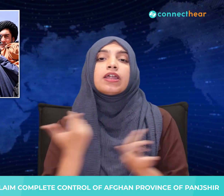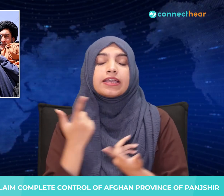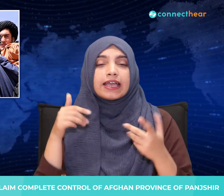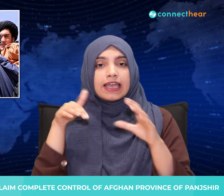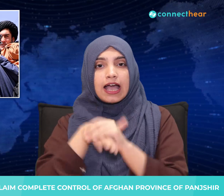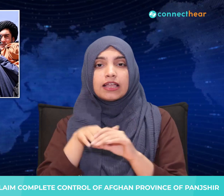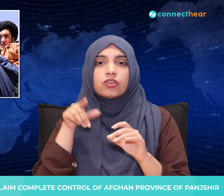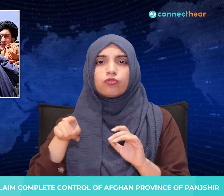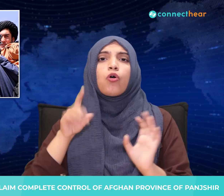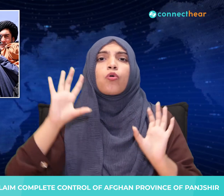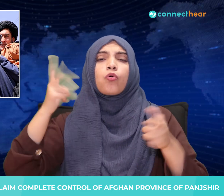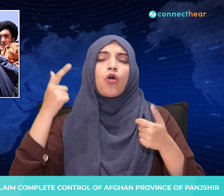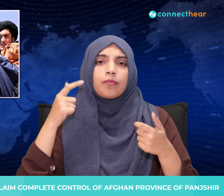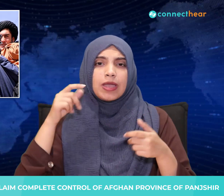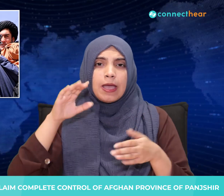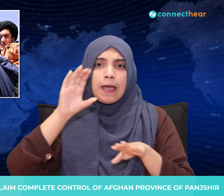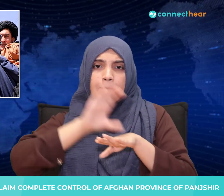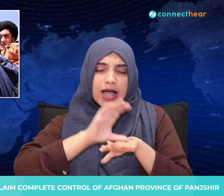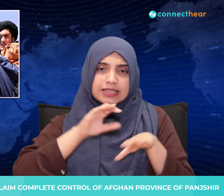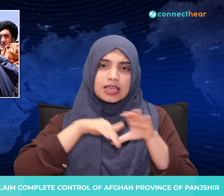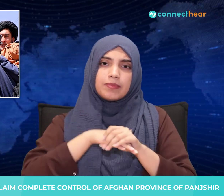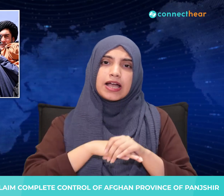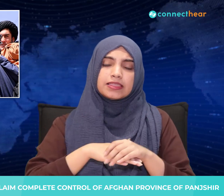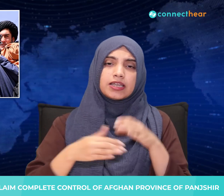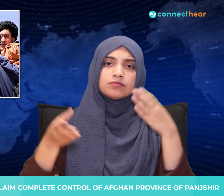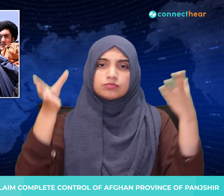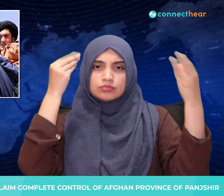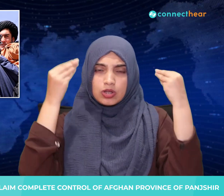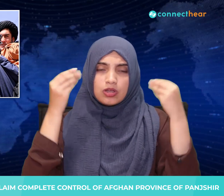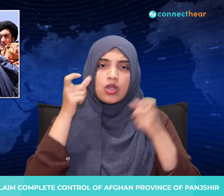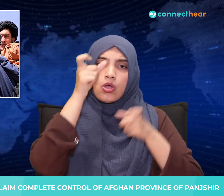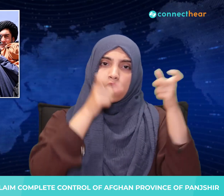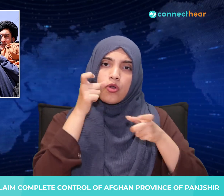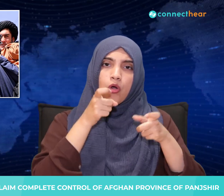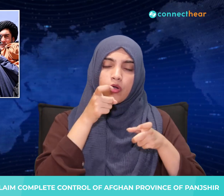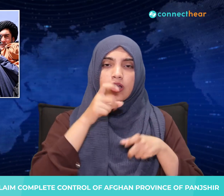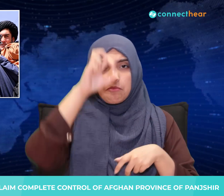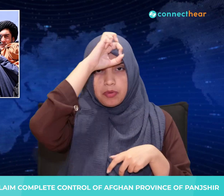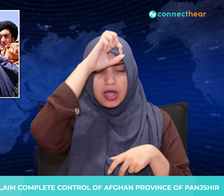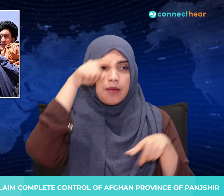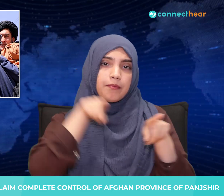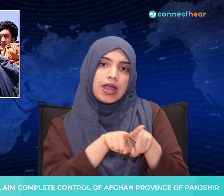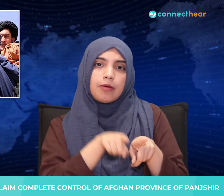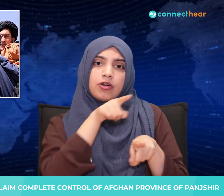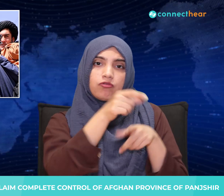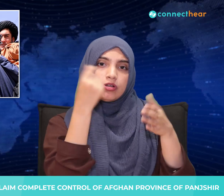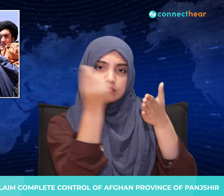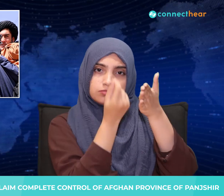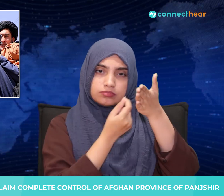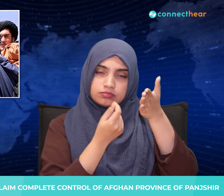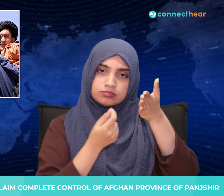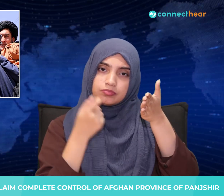religious scholars for a negotiated settlement to end the fighting, Reuters reported.